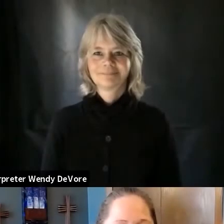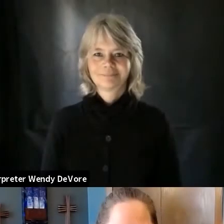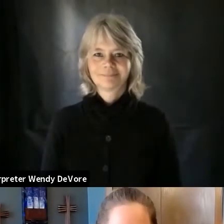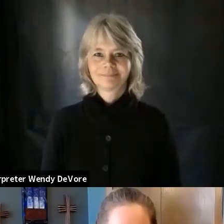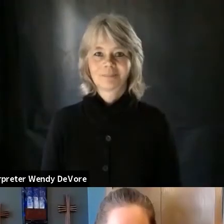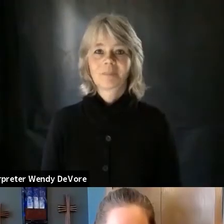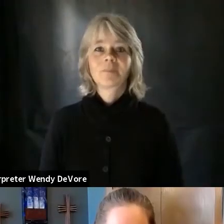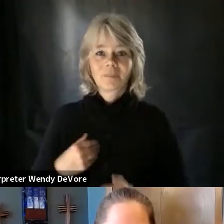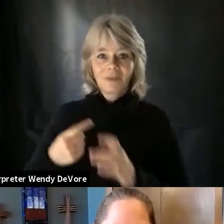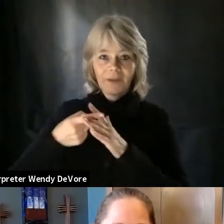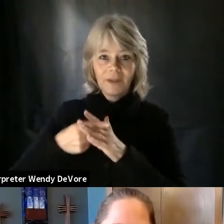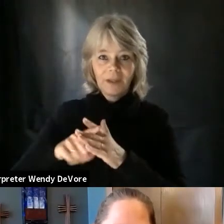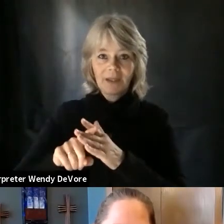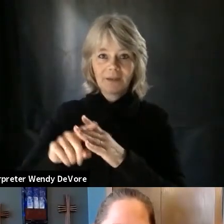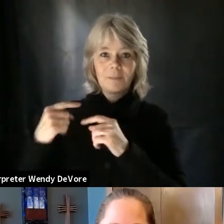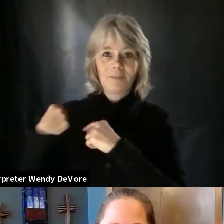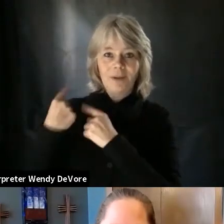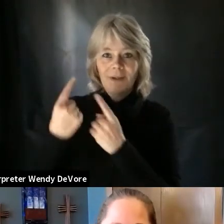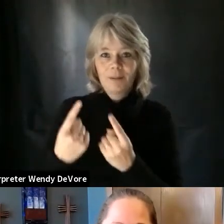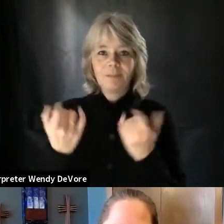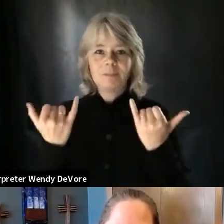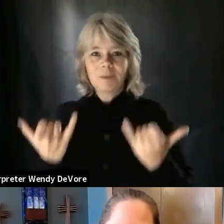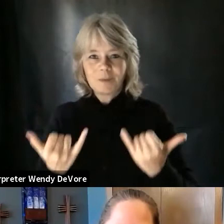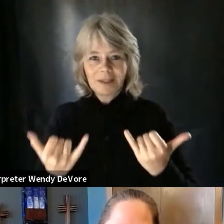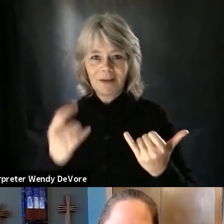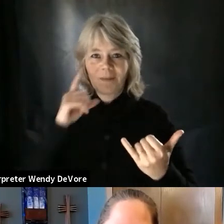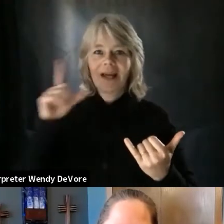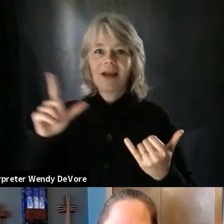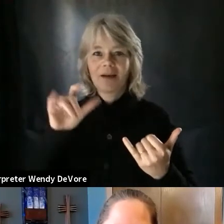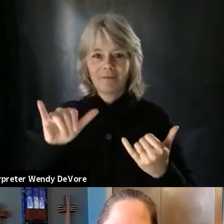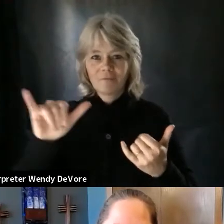In the beginning, and now, and forever,